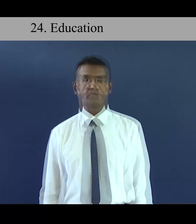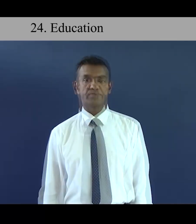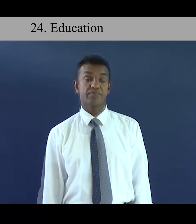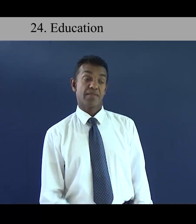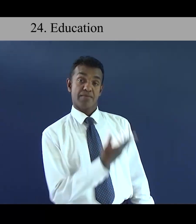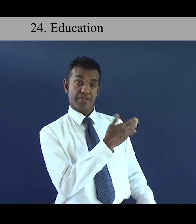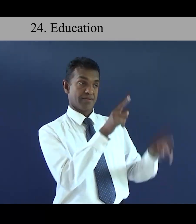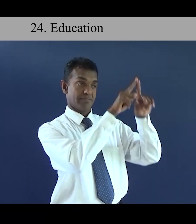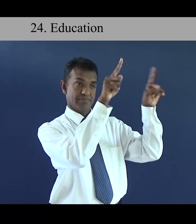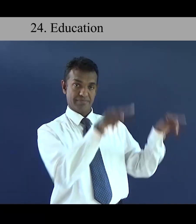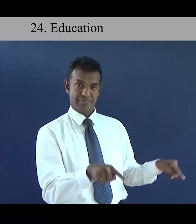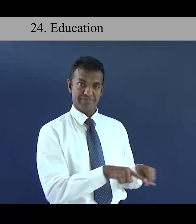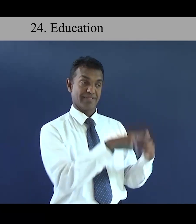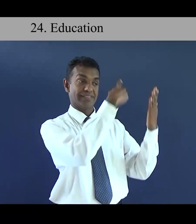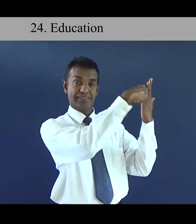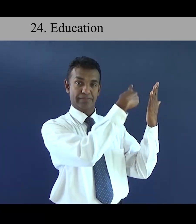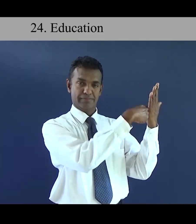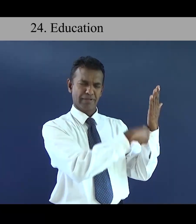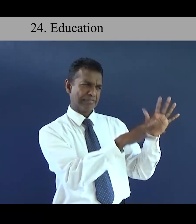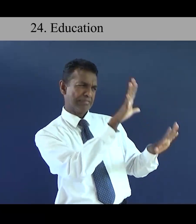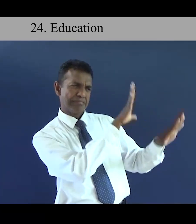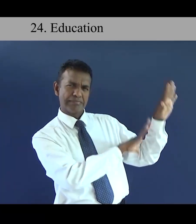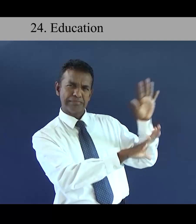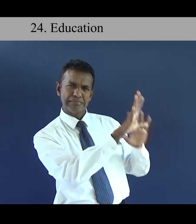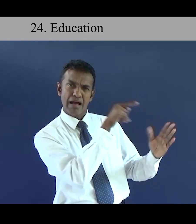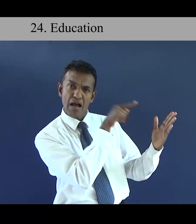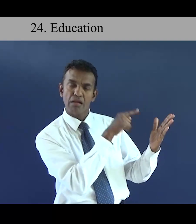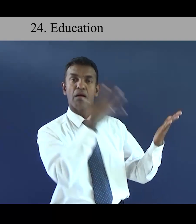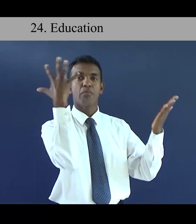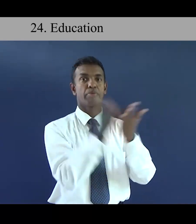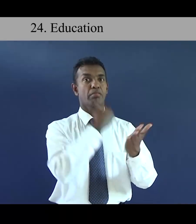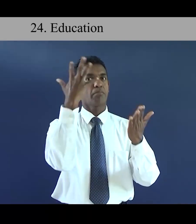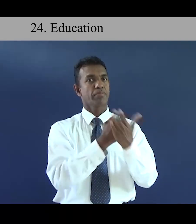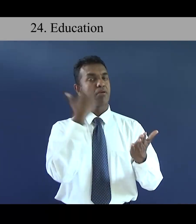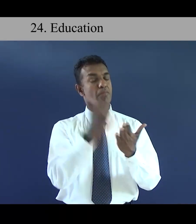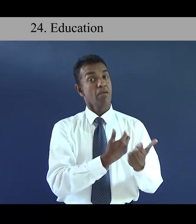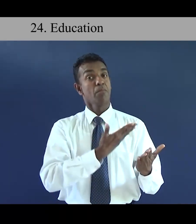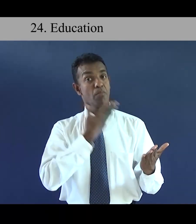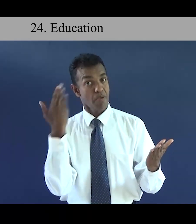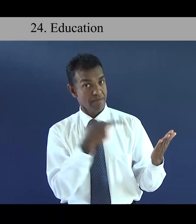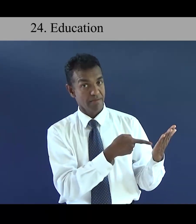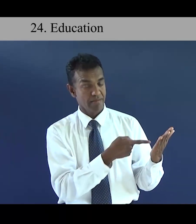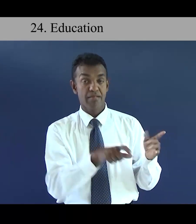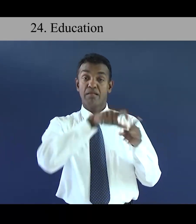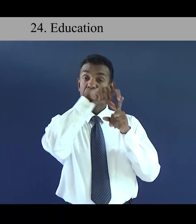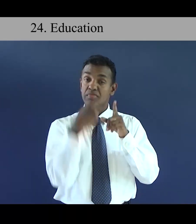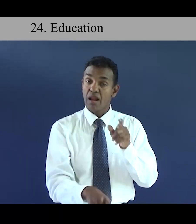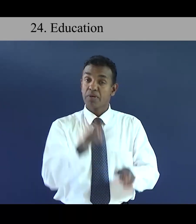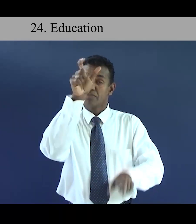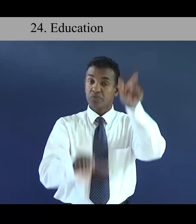to mainstream schools and can carry on learning